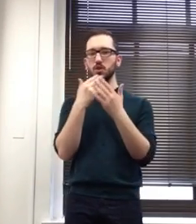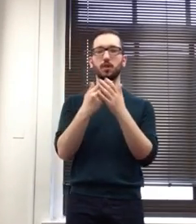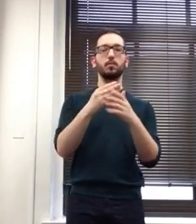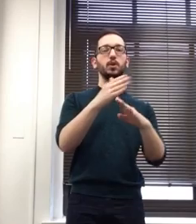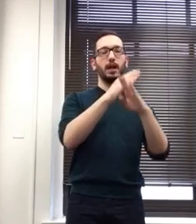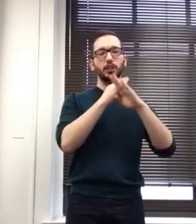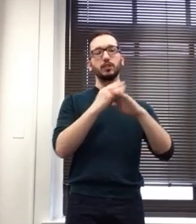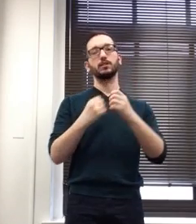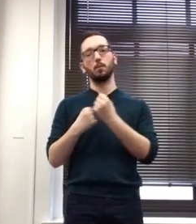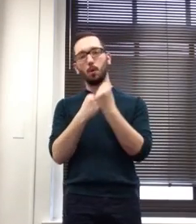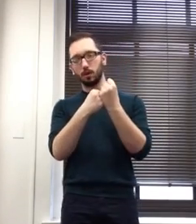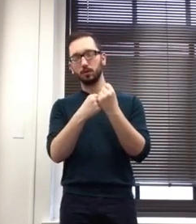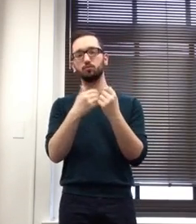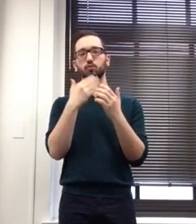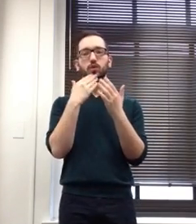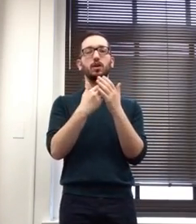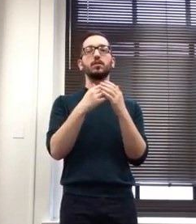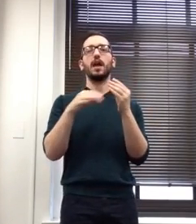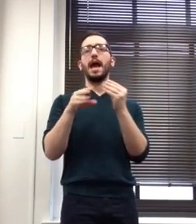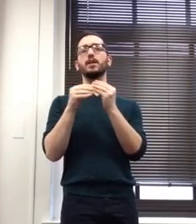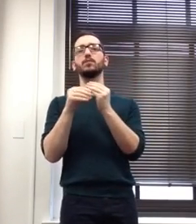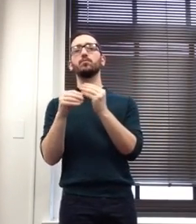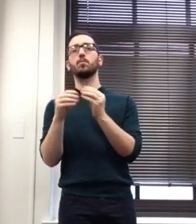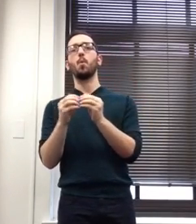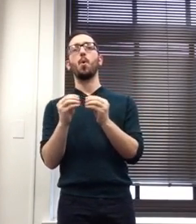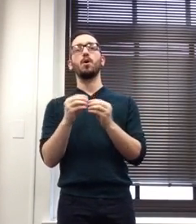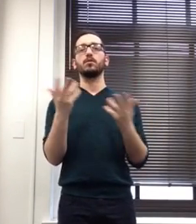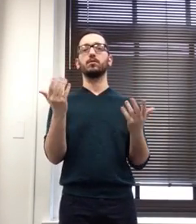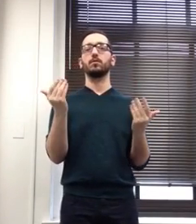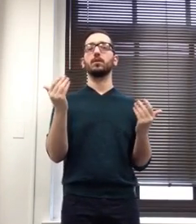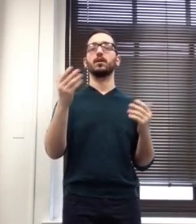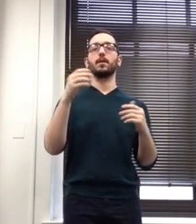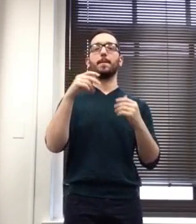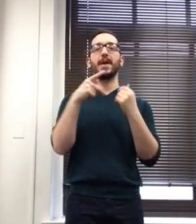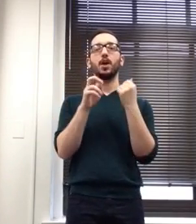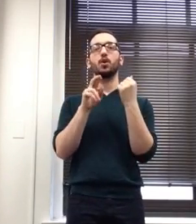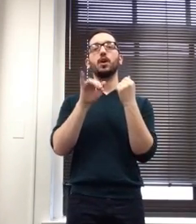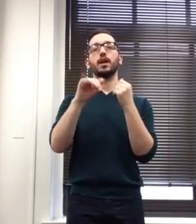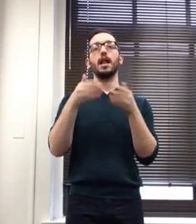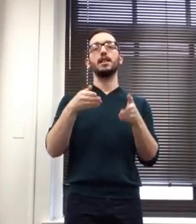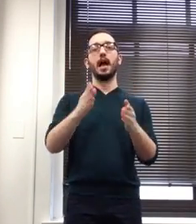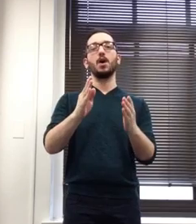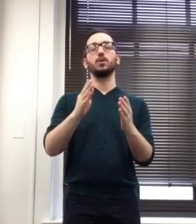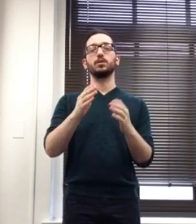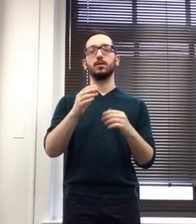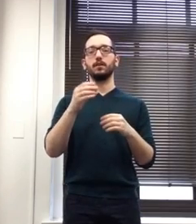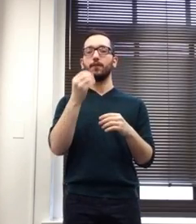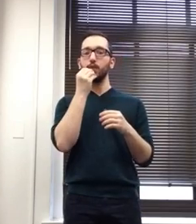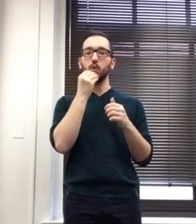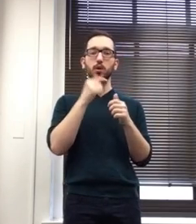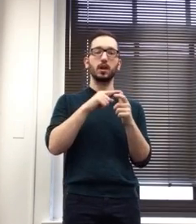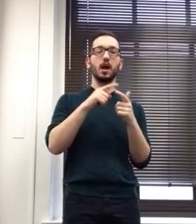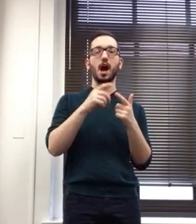things I keep hearing. Let's add a couple more things to it. Ready? The periosteum allows food, oxygen, and nutrients to get